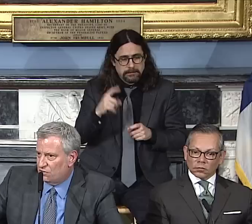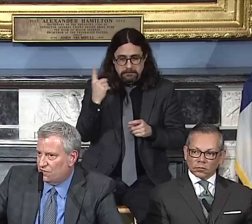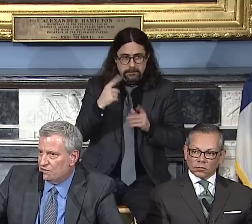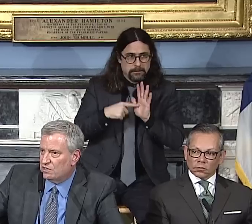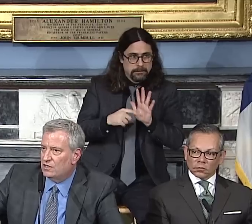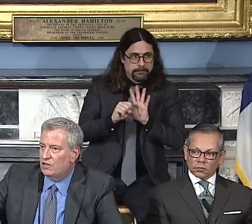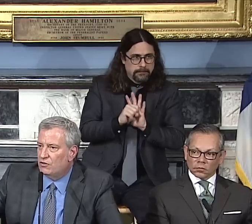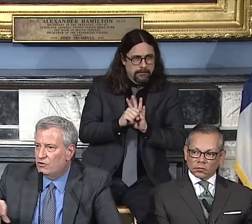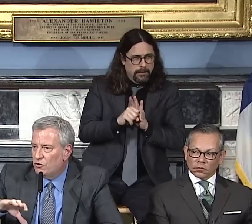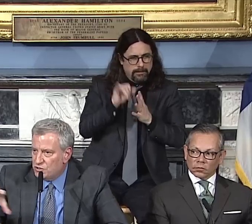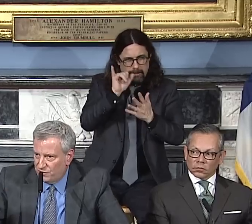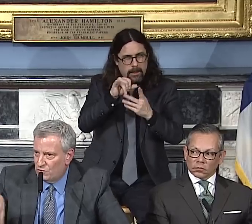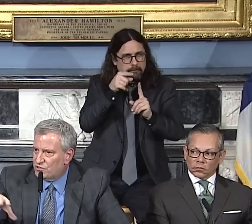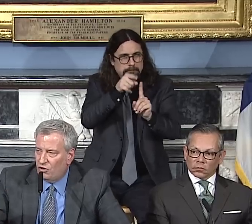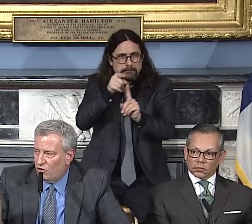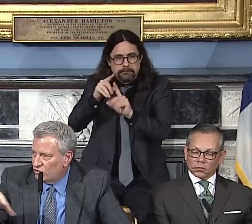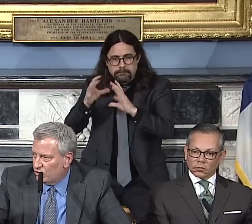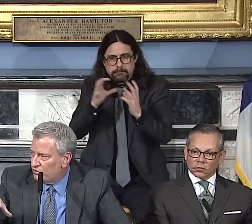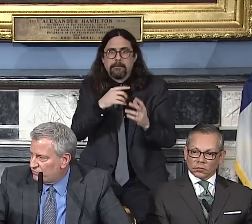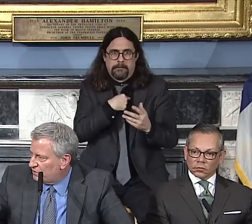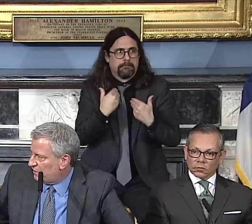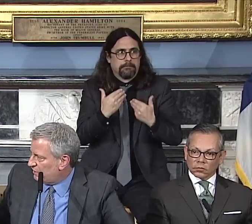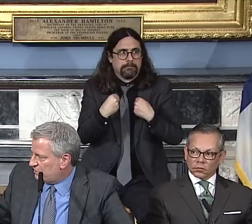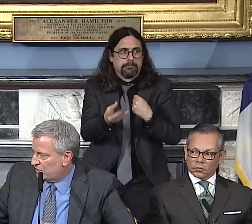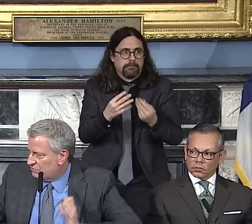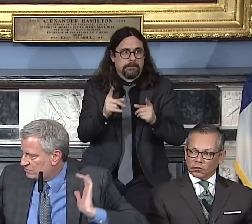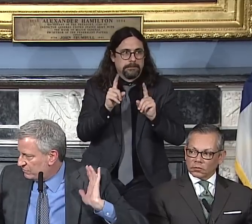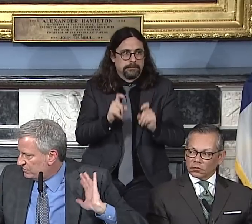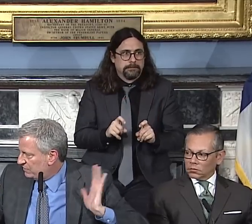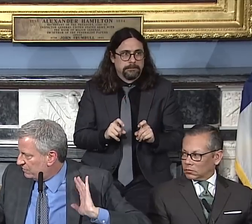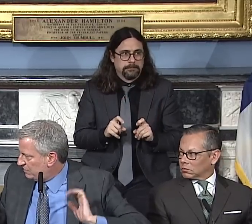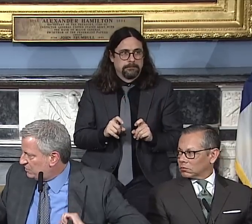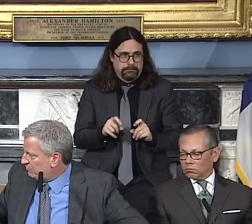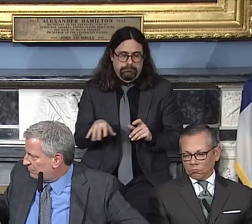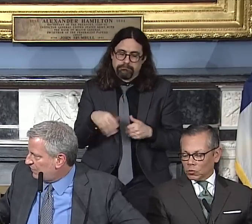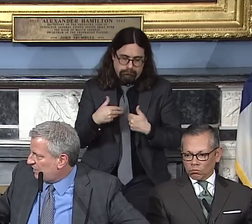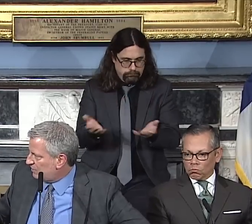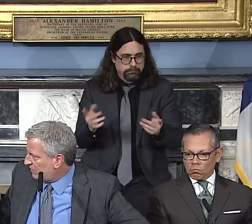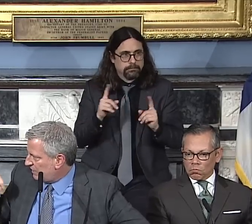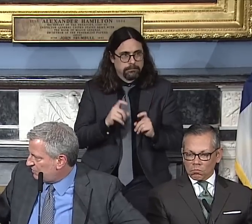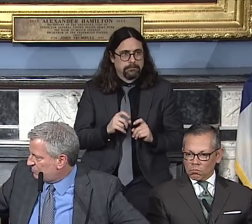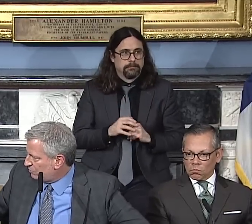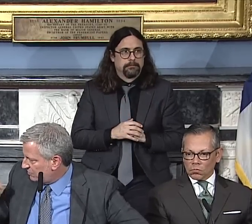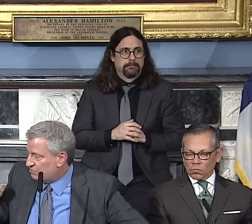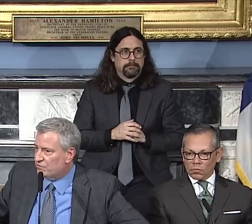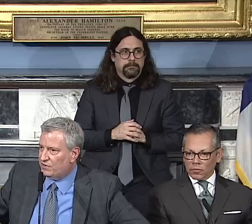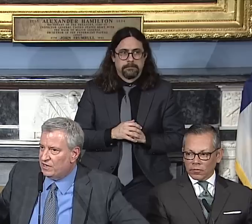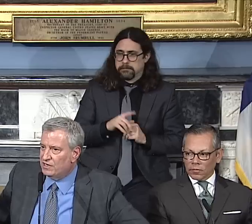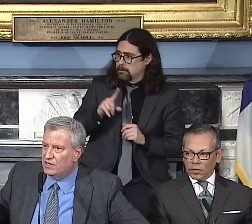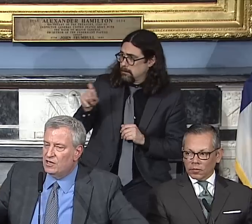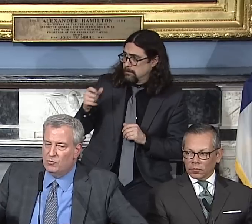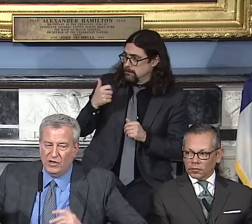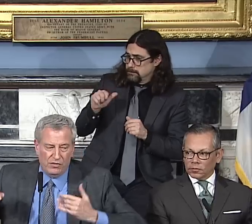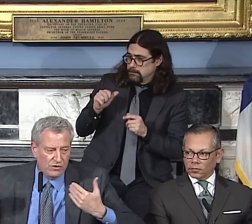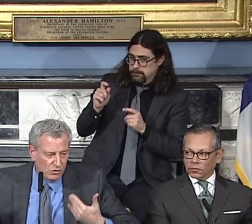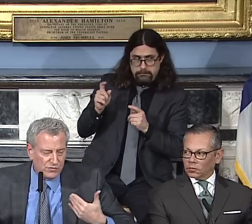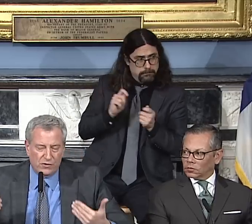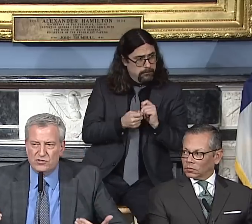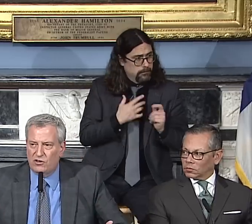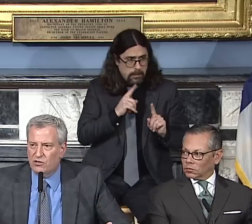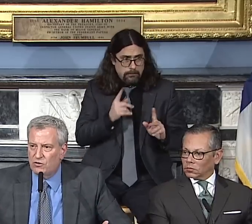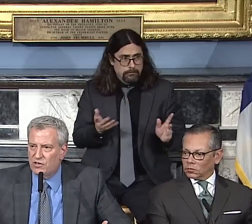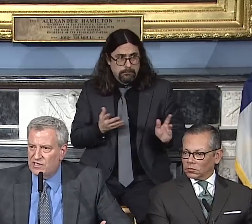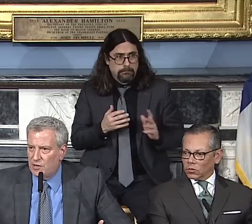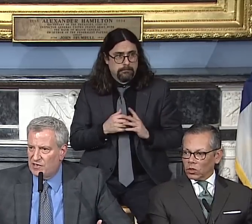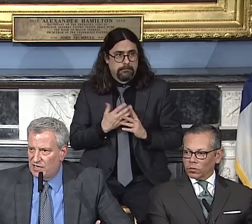have coronavirus. Those folks all go to the front line. And doctors, if there's anything that needs to be refined in my answer, please refine. But those